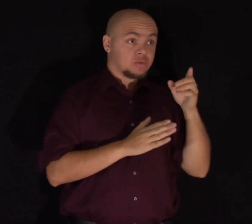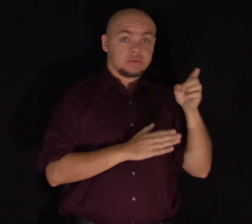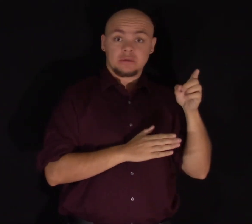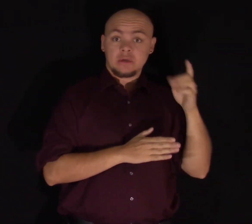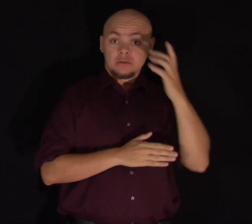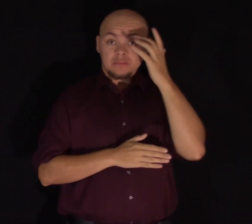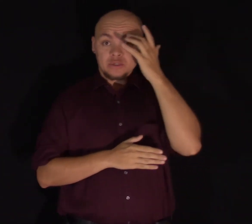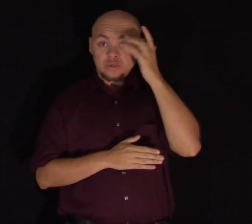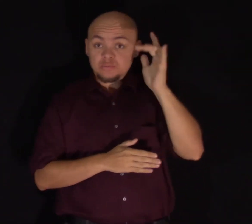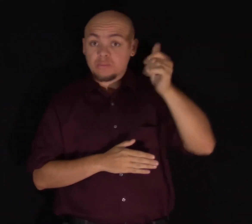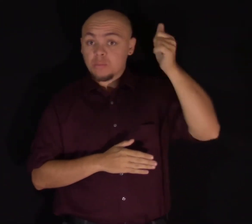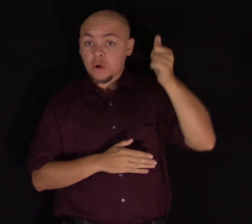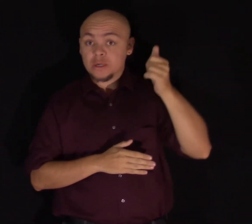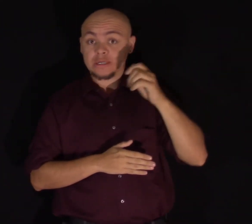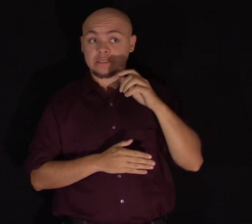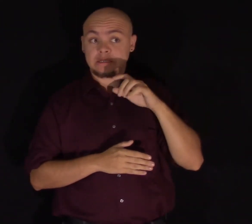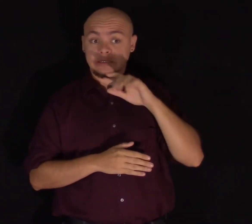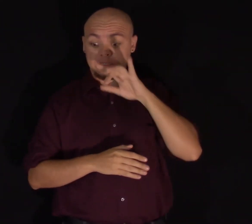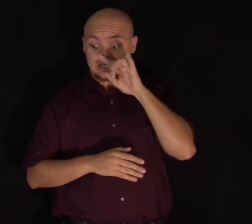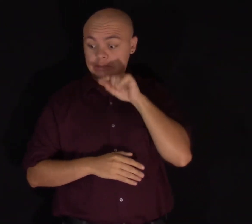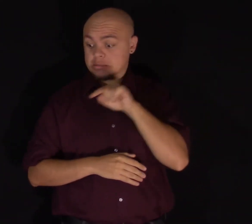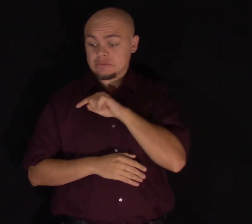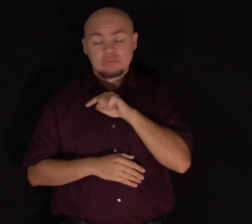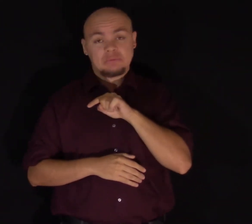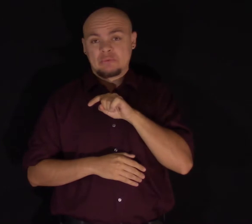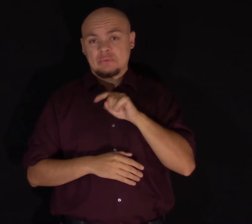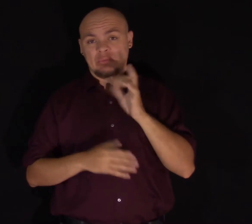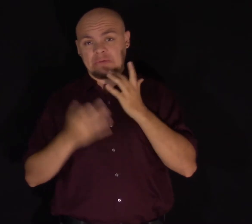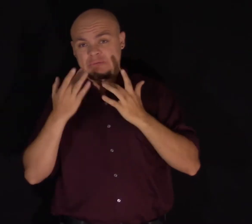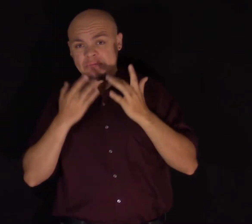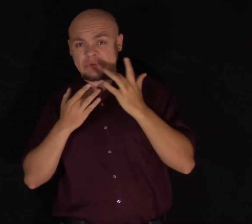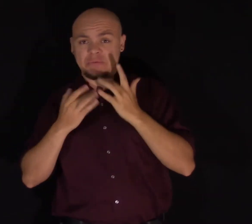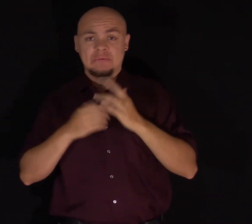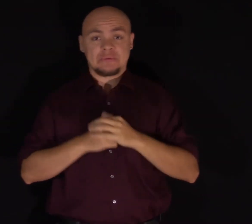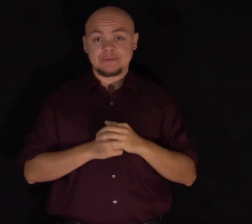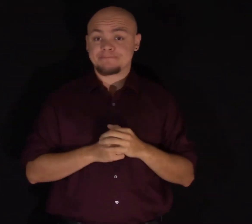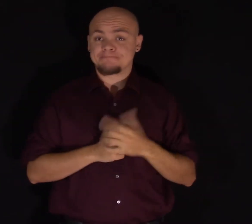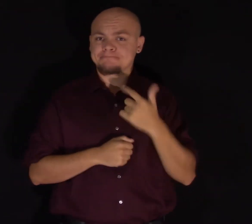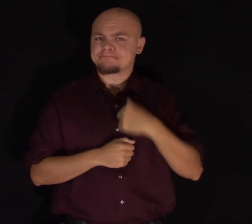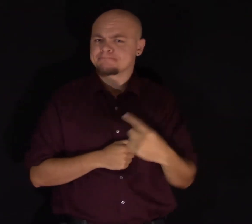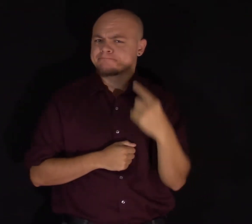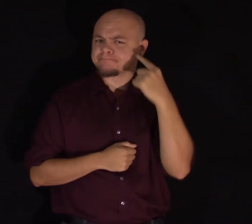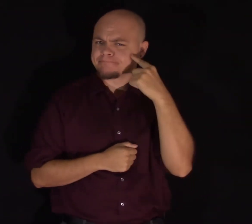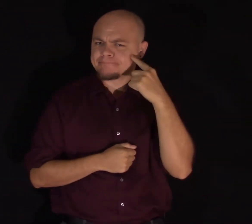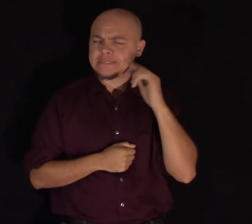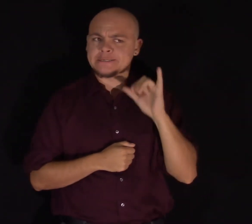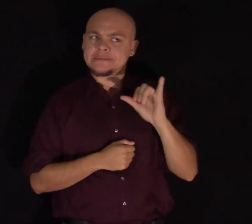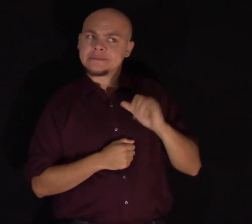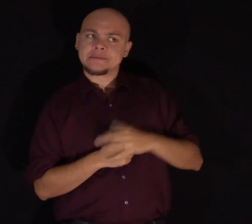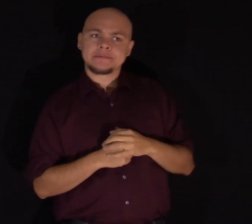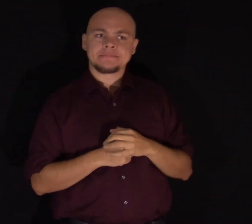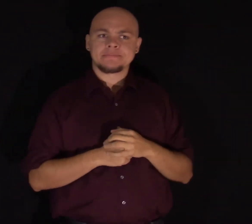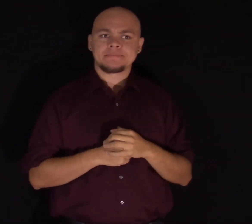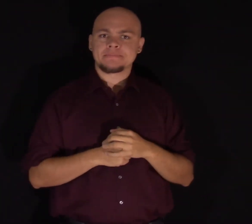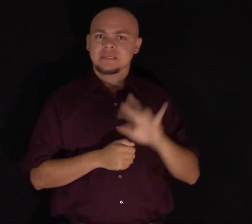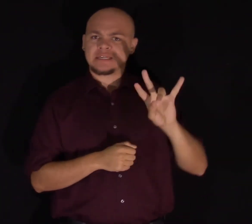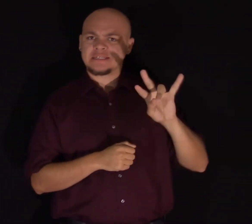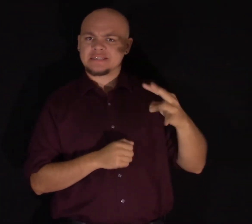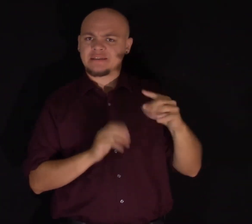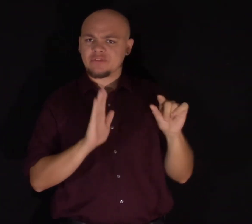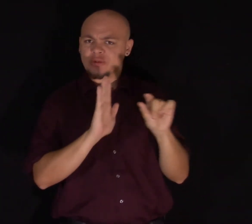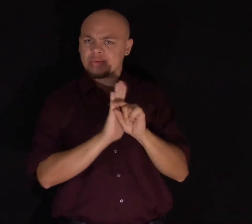kids weren't doing so well. And that got me thinking. The kinds of things you need to learn in 7th grade